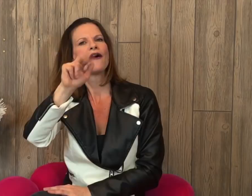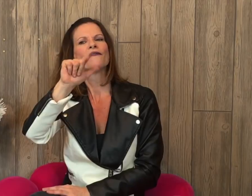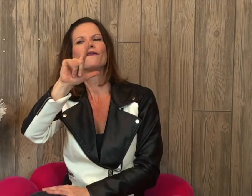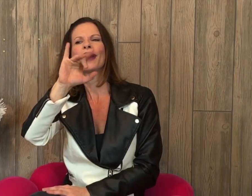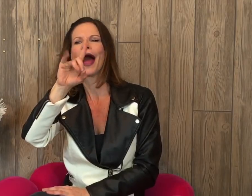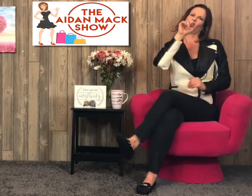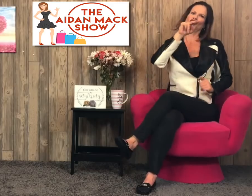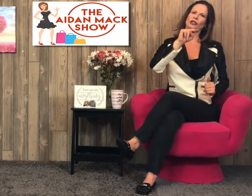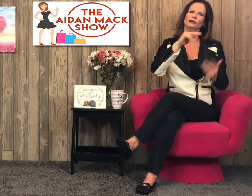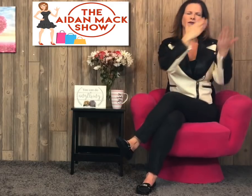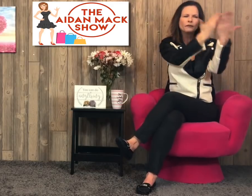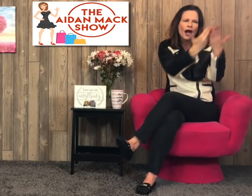respected.